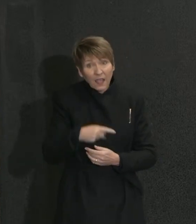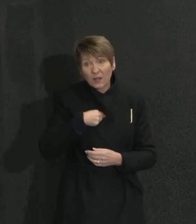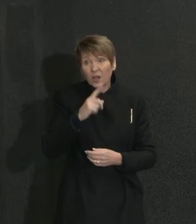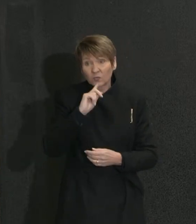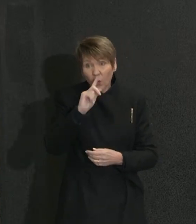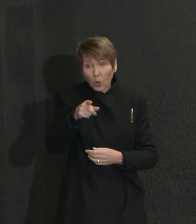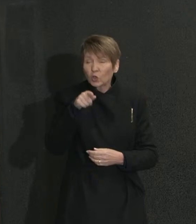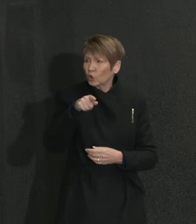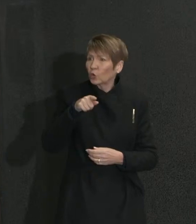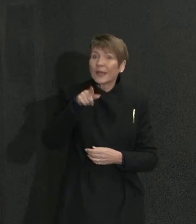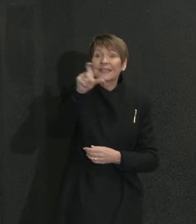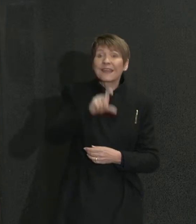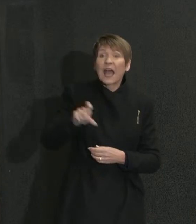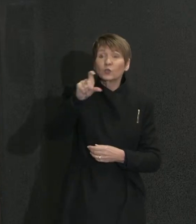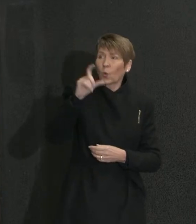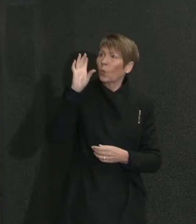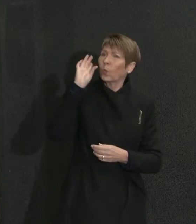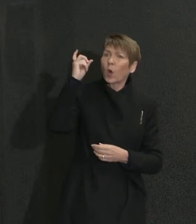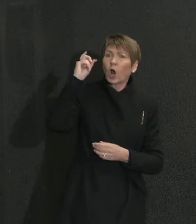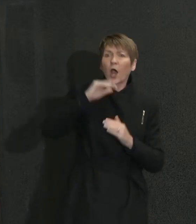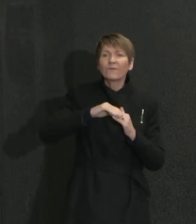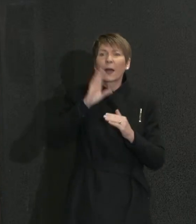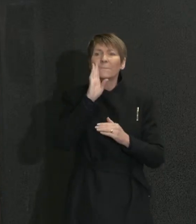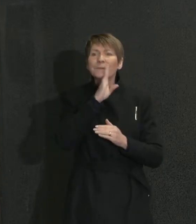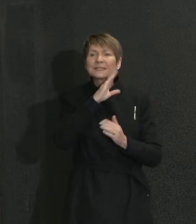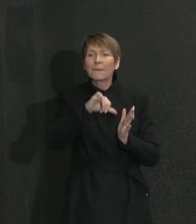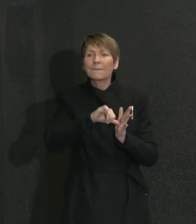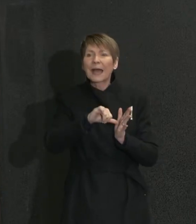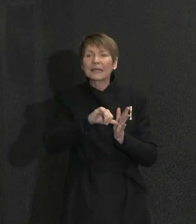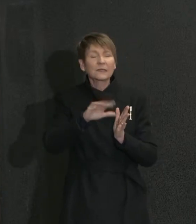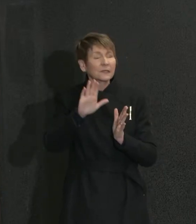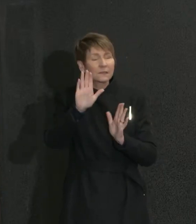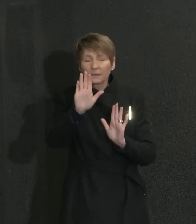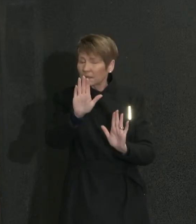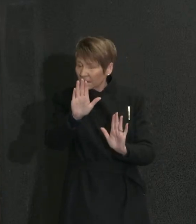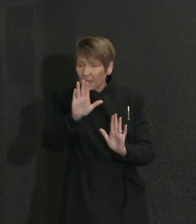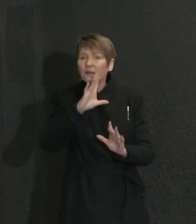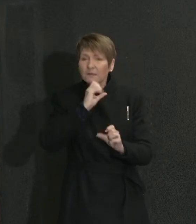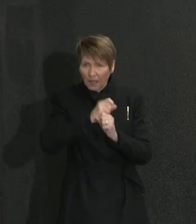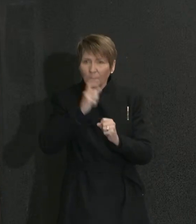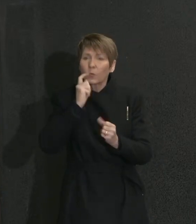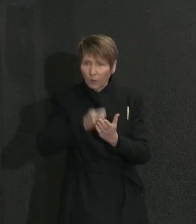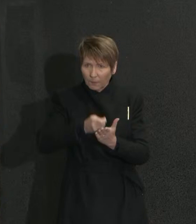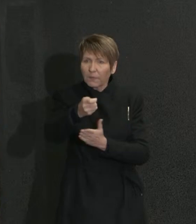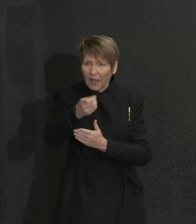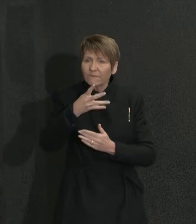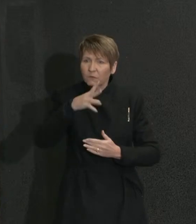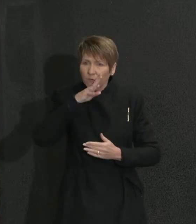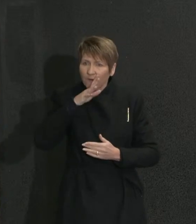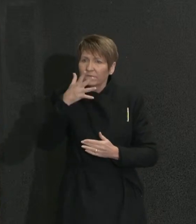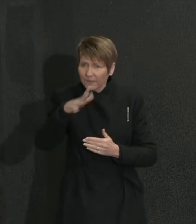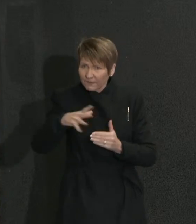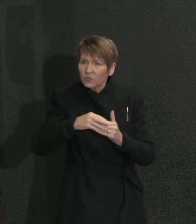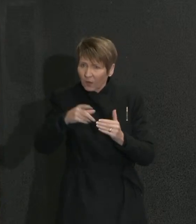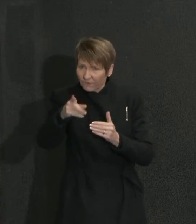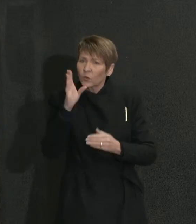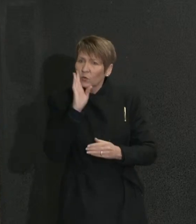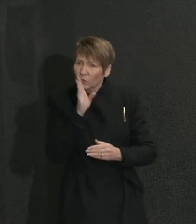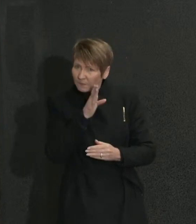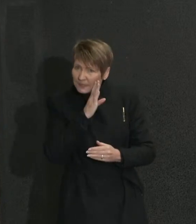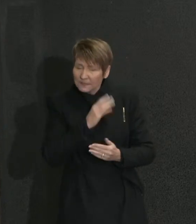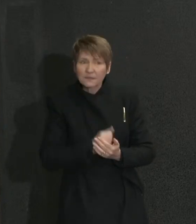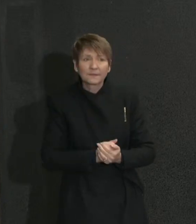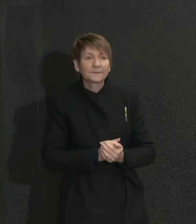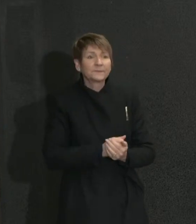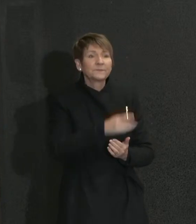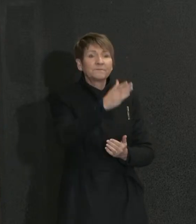you. Nick. The Flemington Tower has been listed as an exposure site. I presume that's the public housing family Jerome was talking